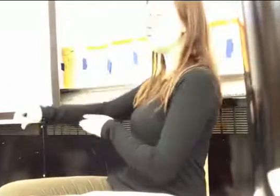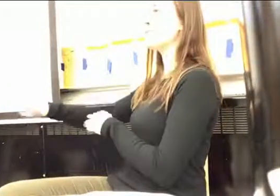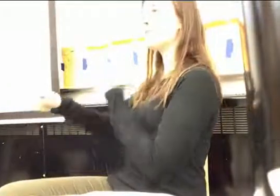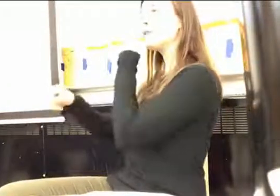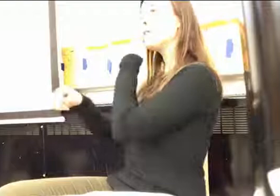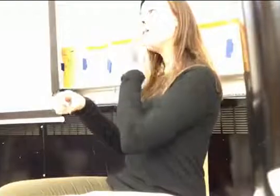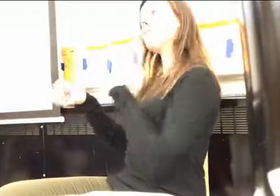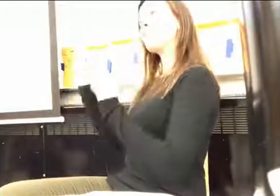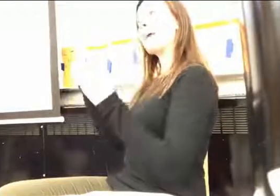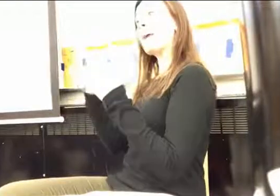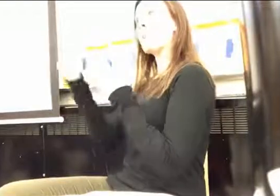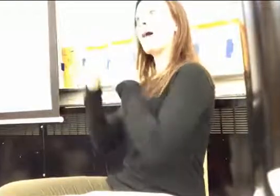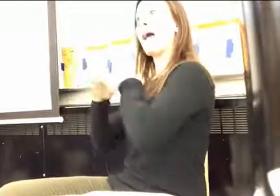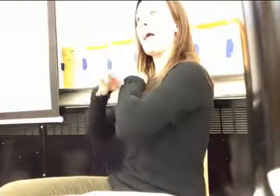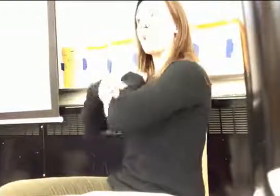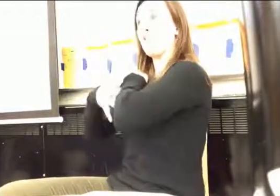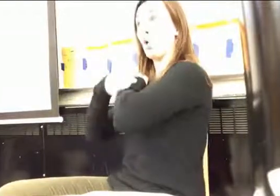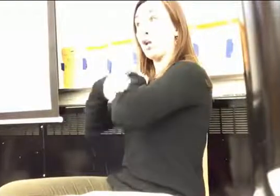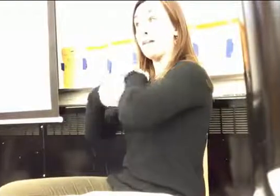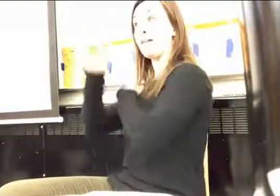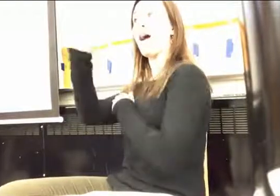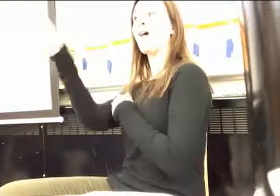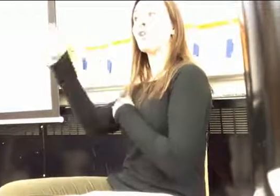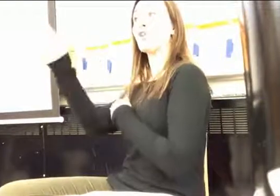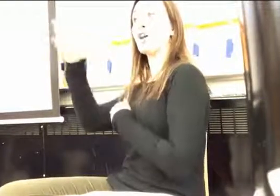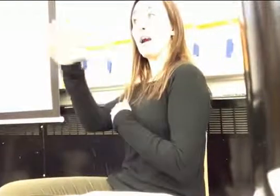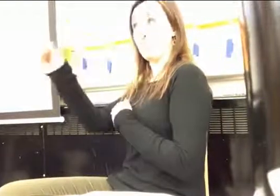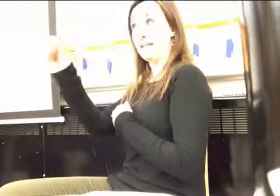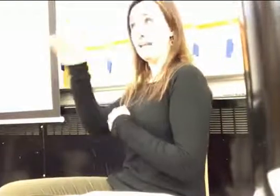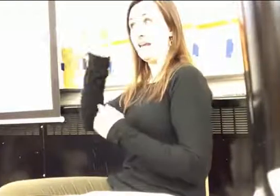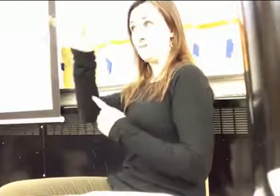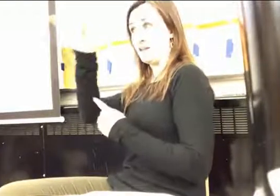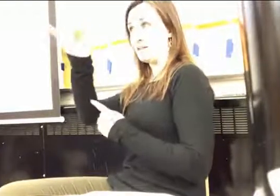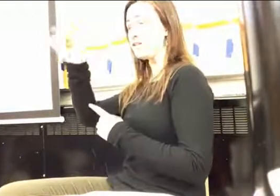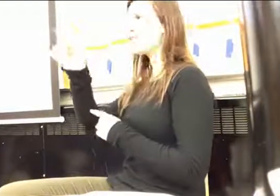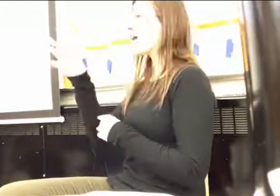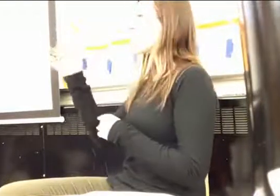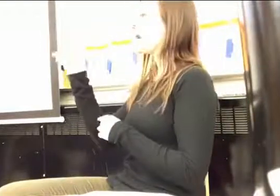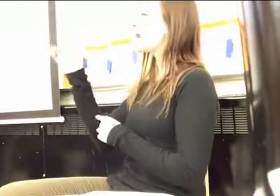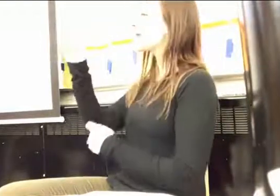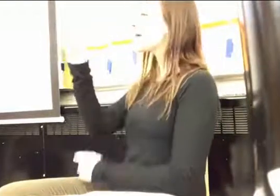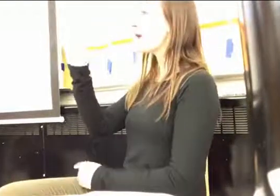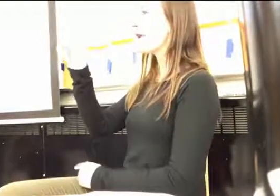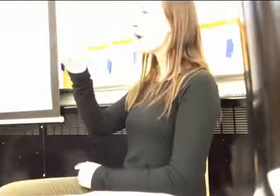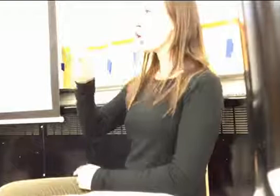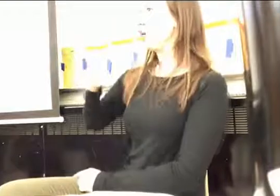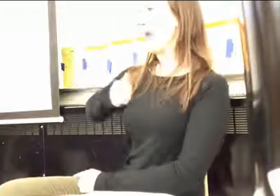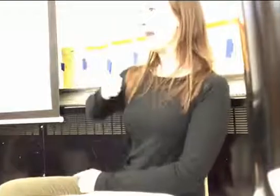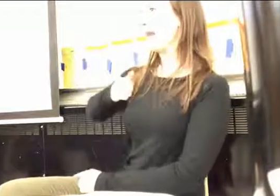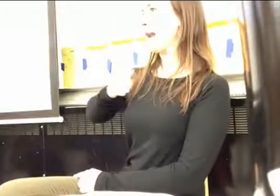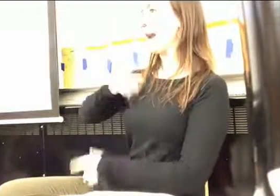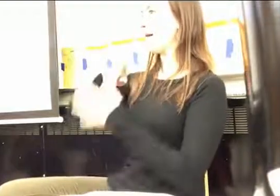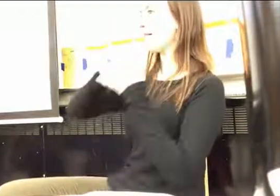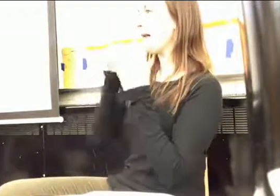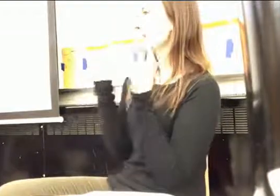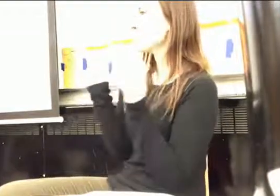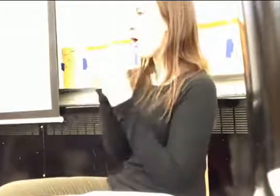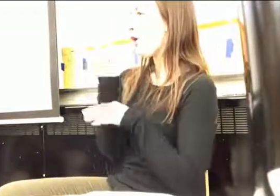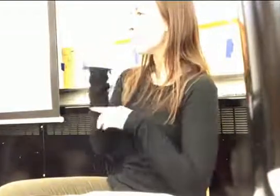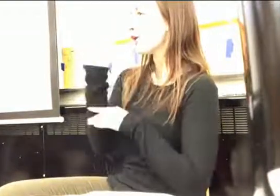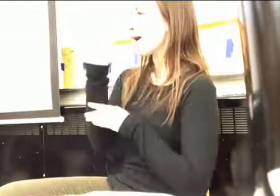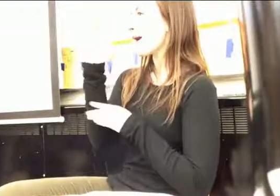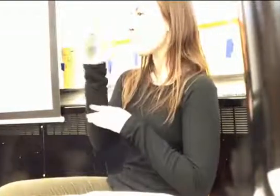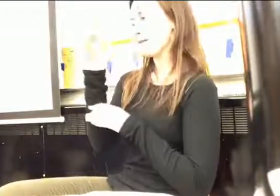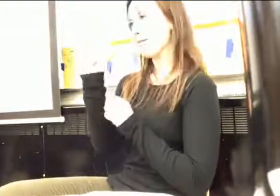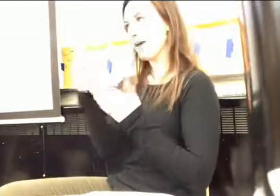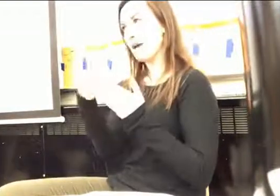because, for example, United Airways owns Lufthansa and Air Canada and things like that. You can do those because those are foreign. But here in the